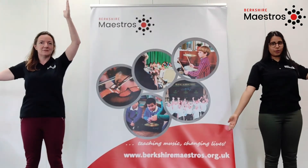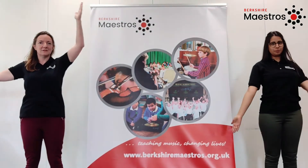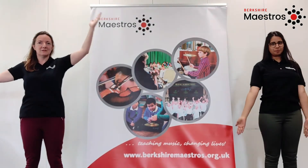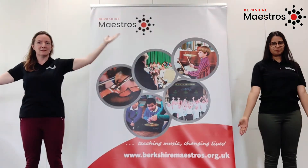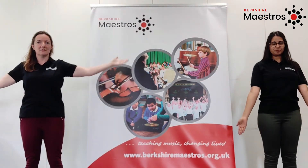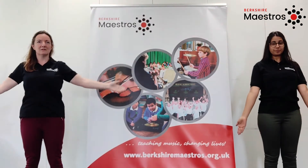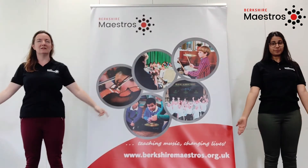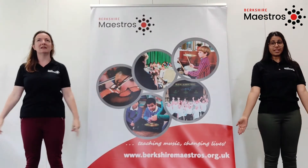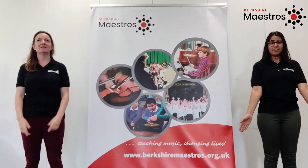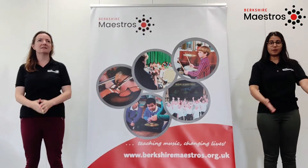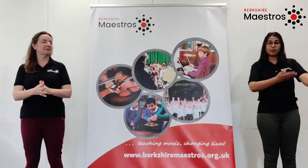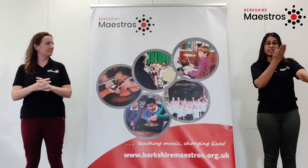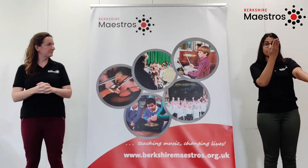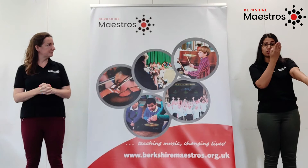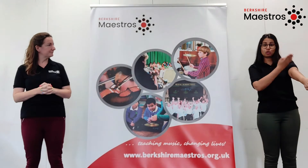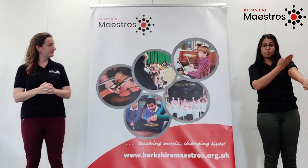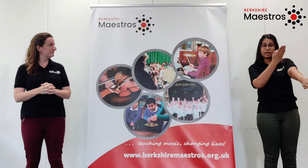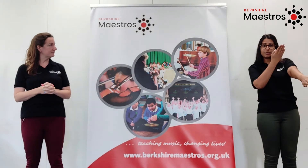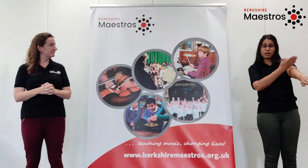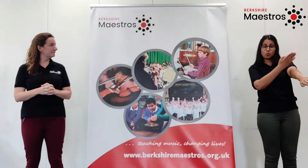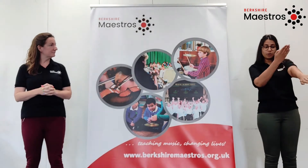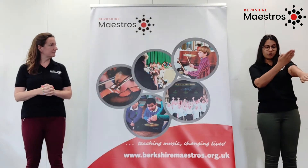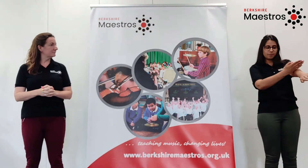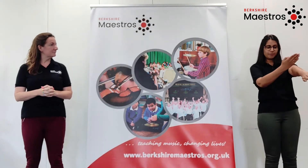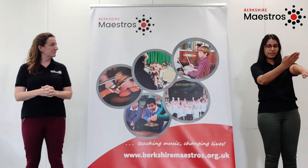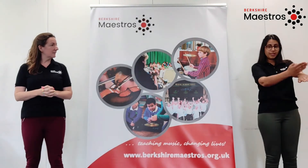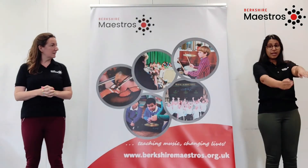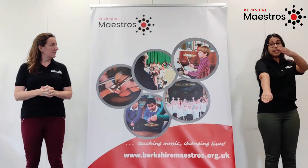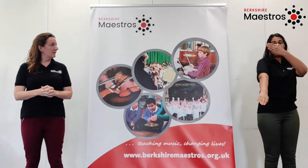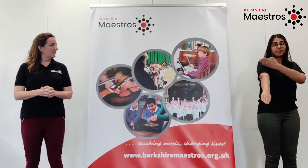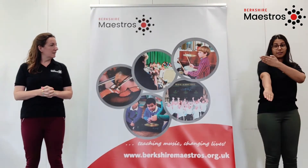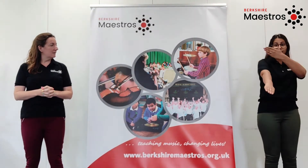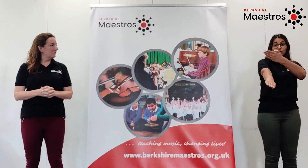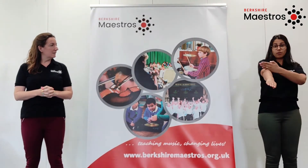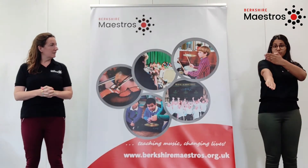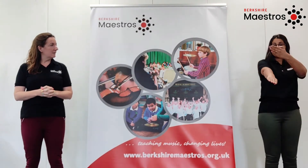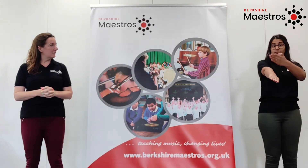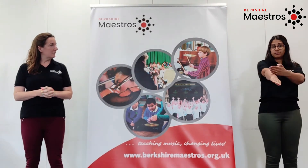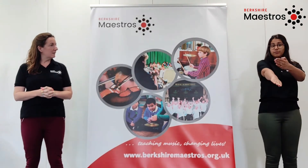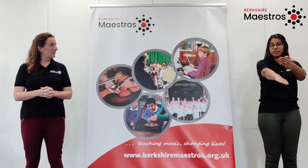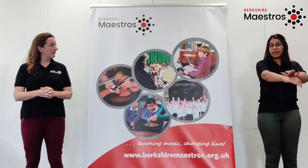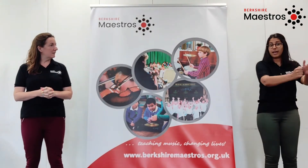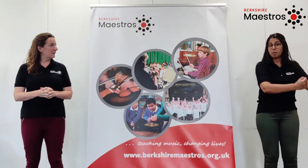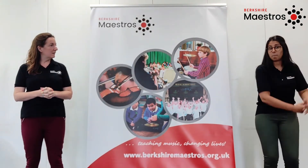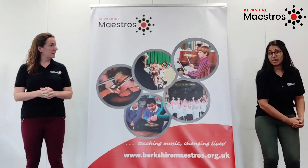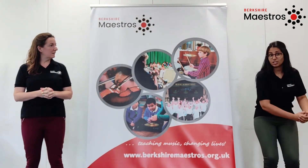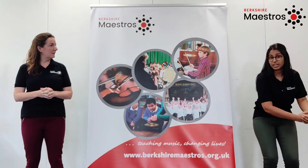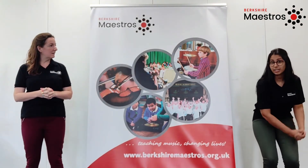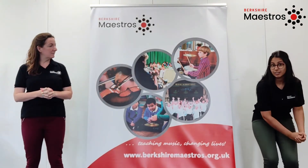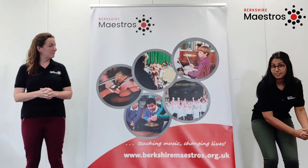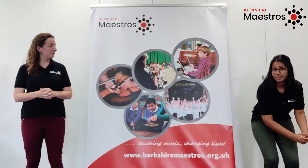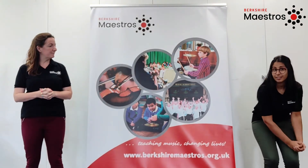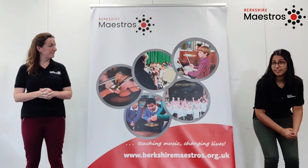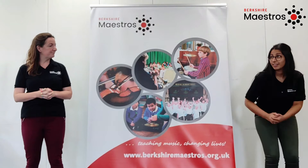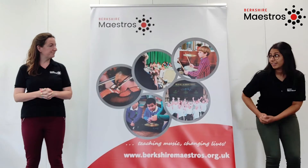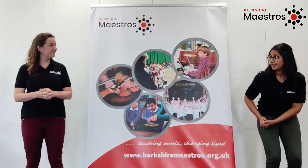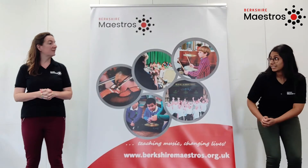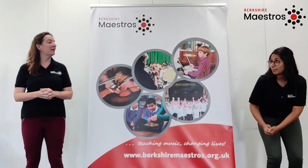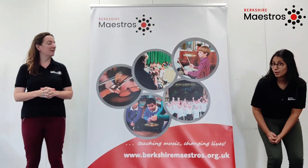arm. Yes. And then we did our chopping down one arm and down the other arm. Then mashing down both